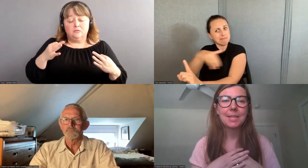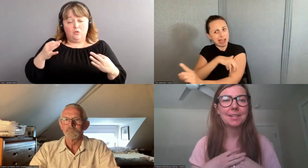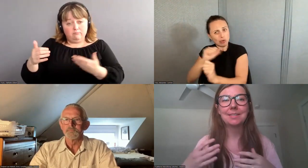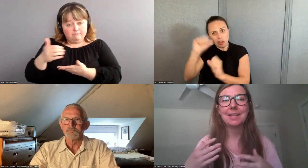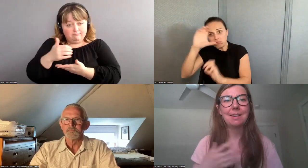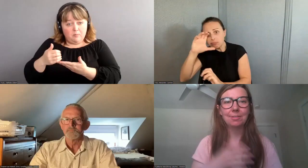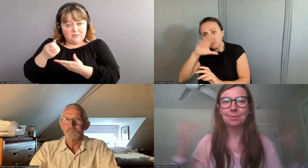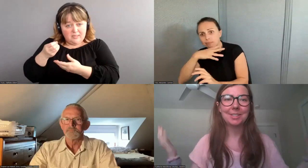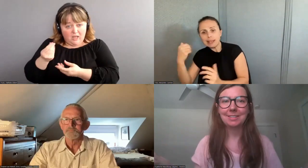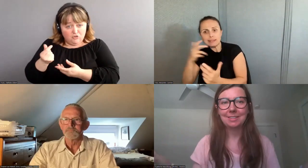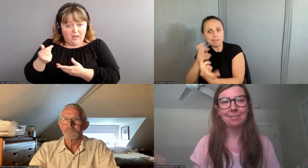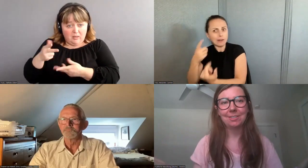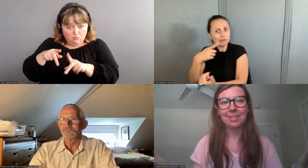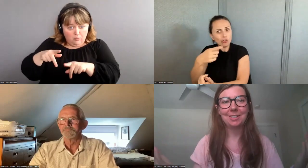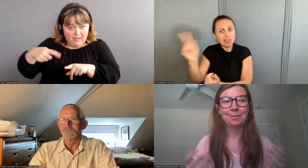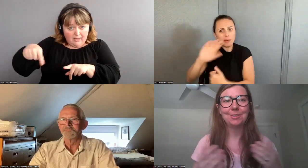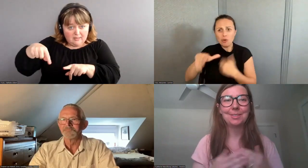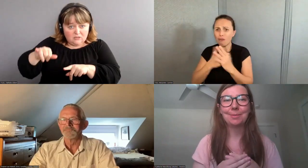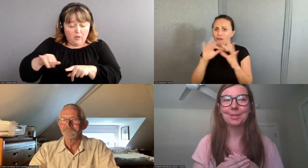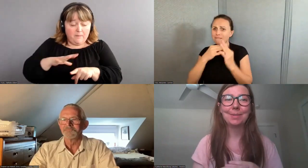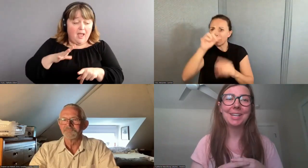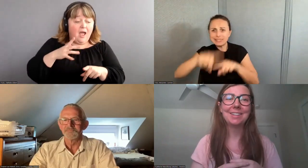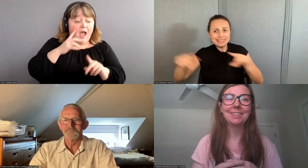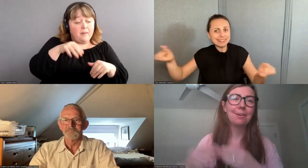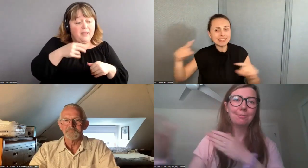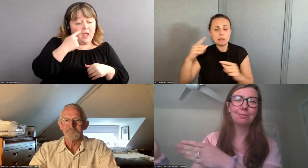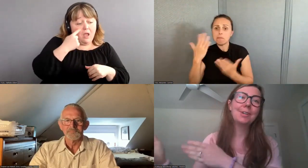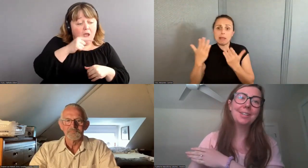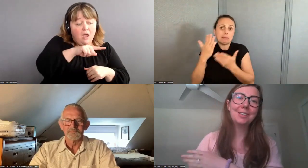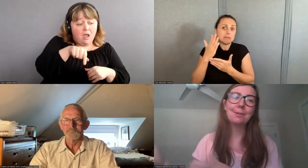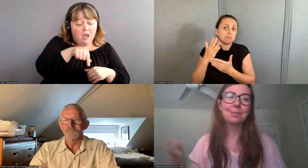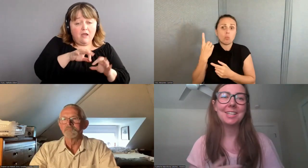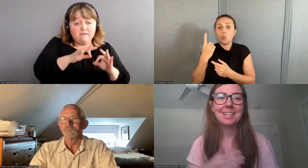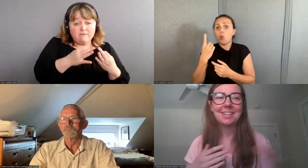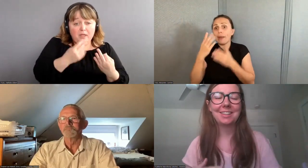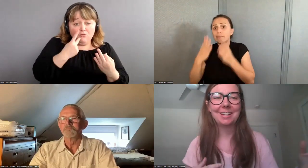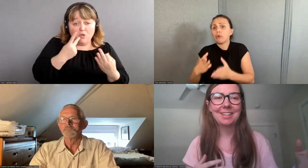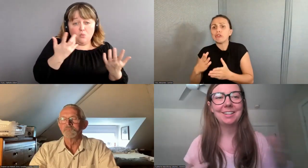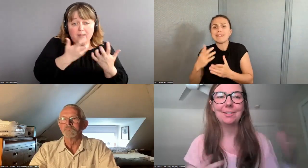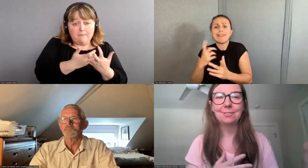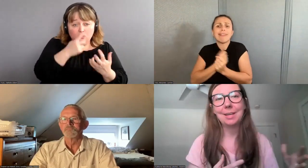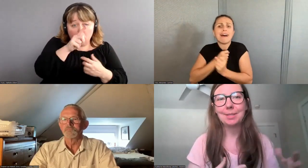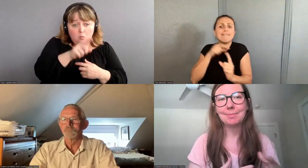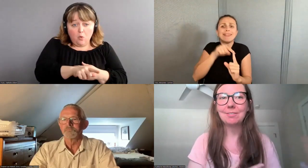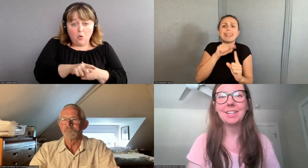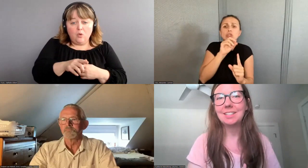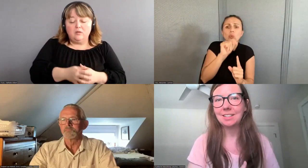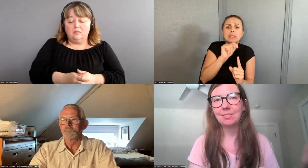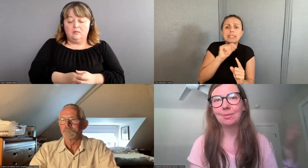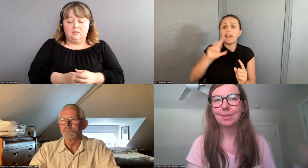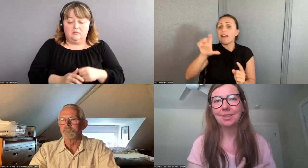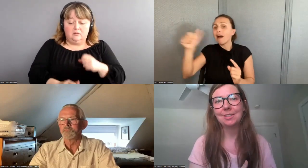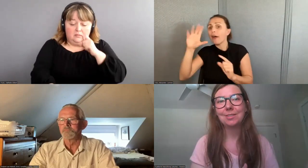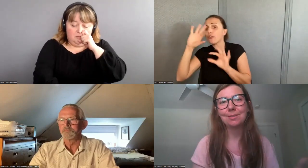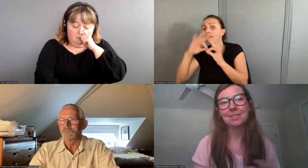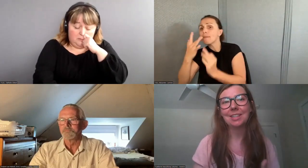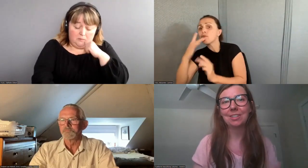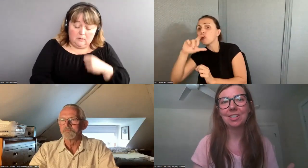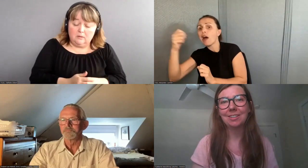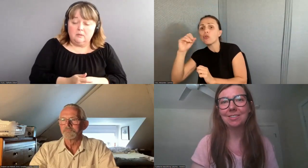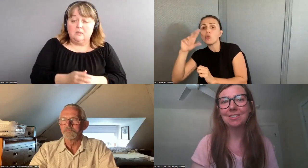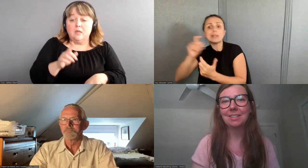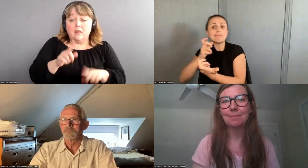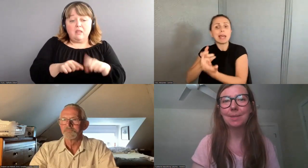them, because everyone's different. Someone might love one OT and then another family might find a different one that suits